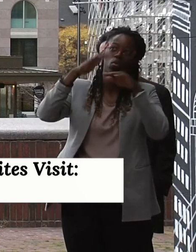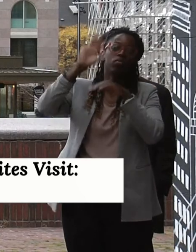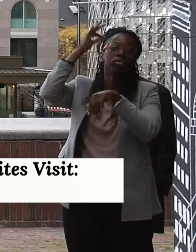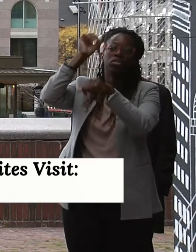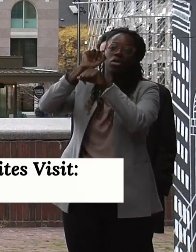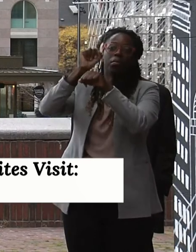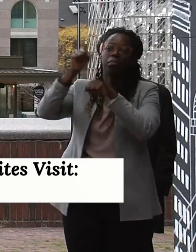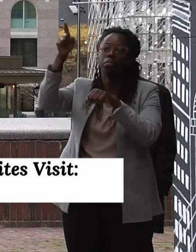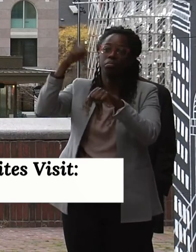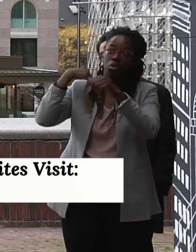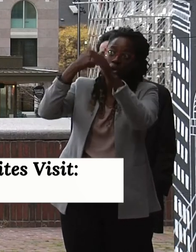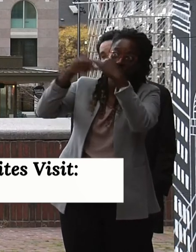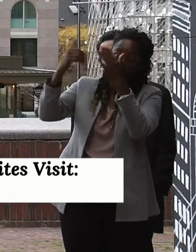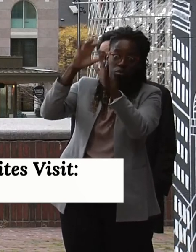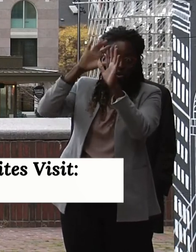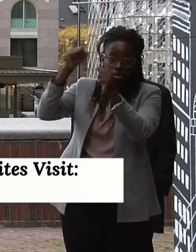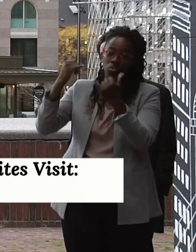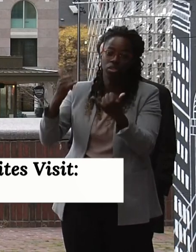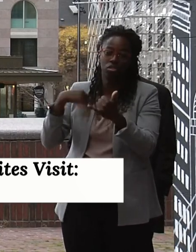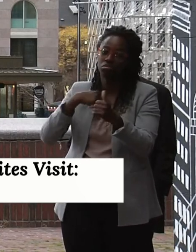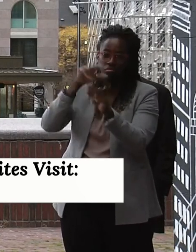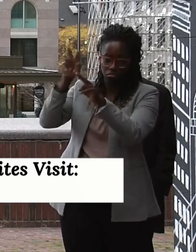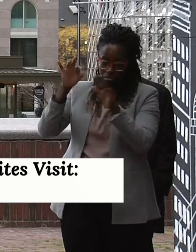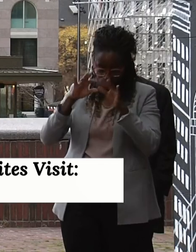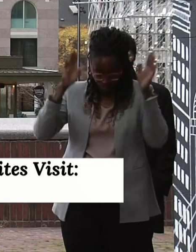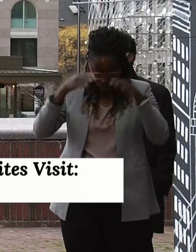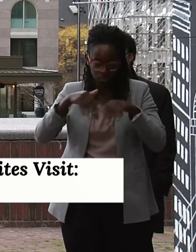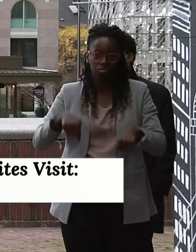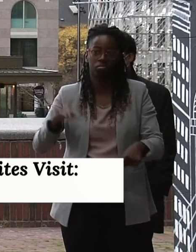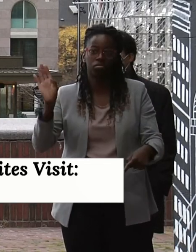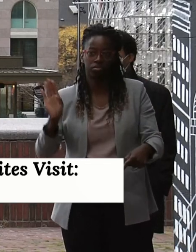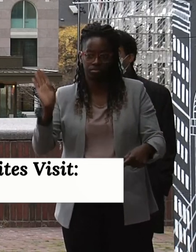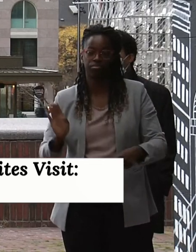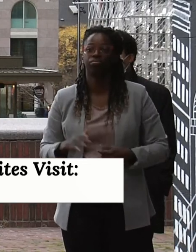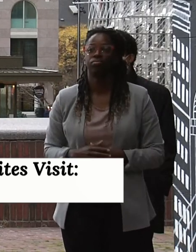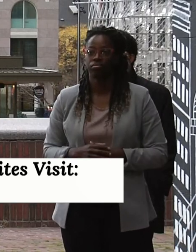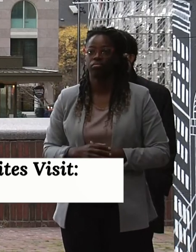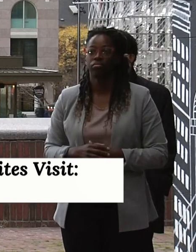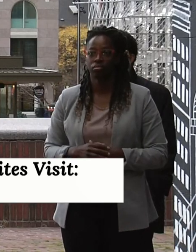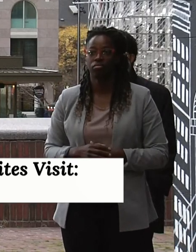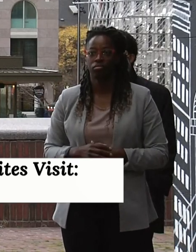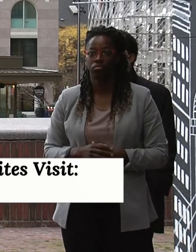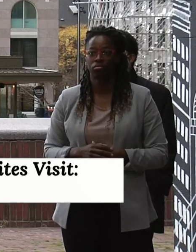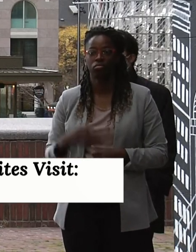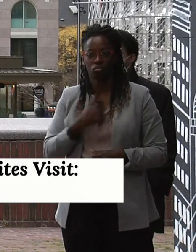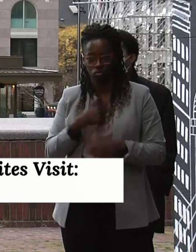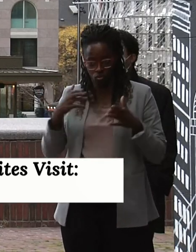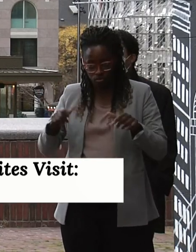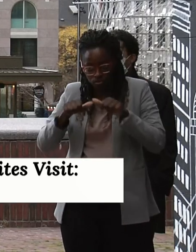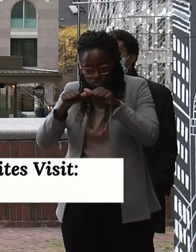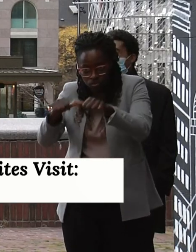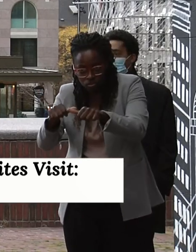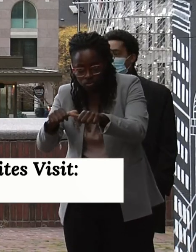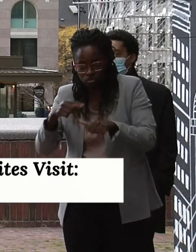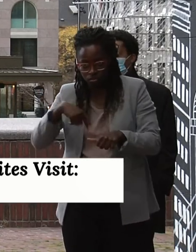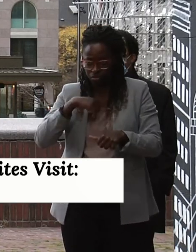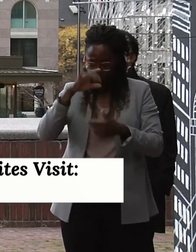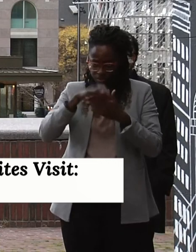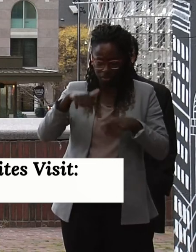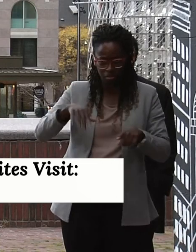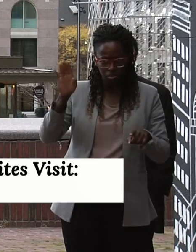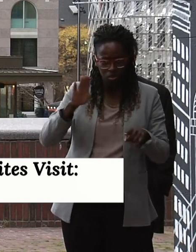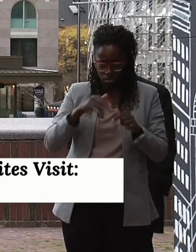administration in Washington that believes in science, that it believes in immigration rights, that believes in infrastructure, that believes in housing,